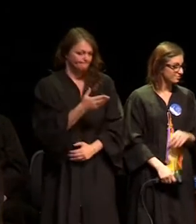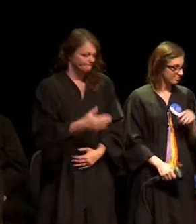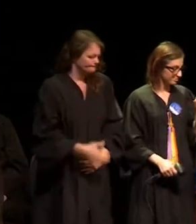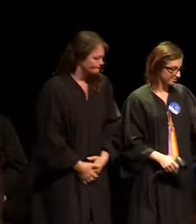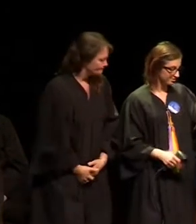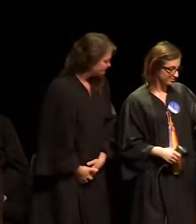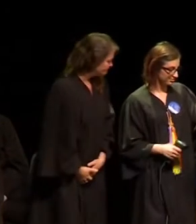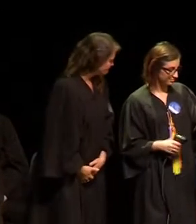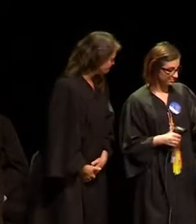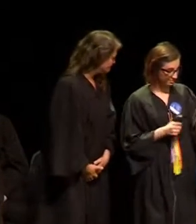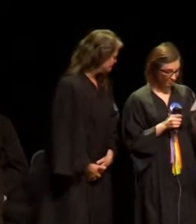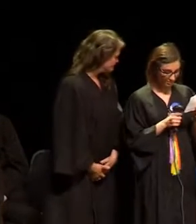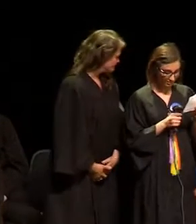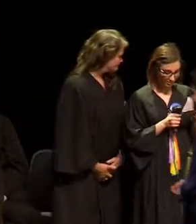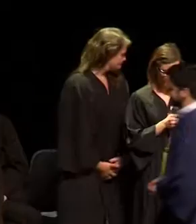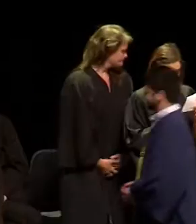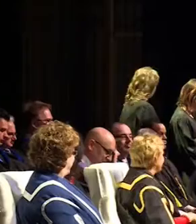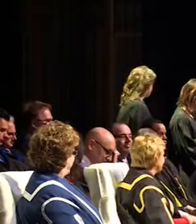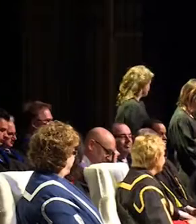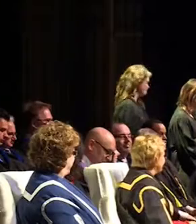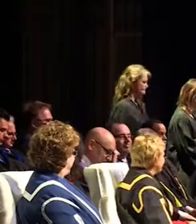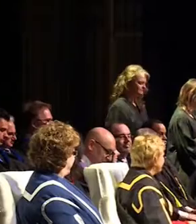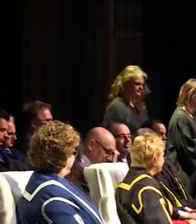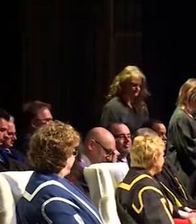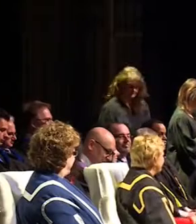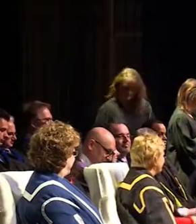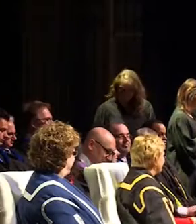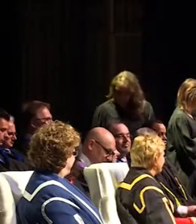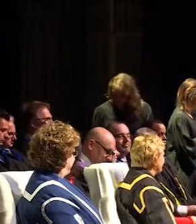Solanki.